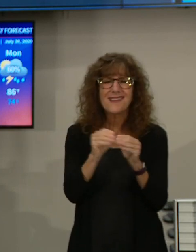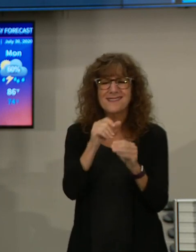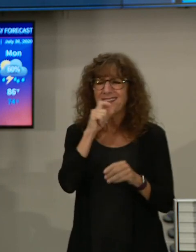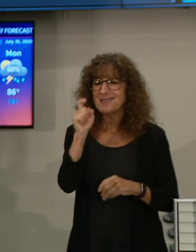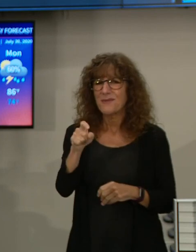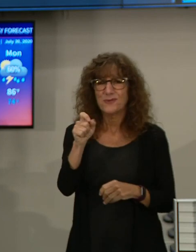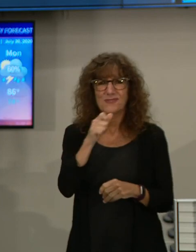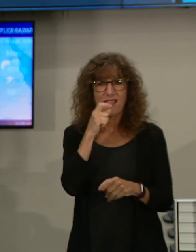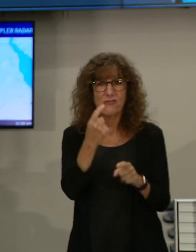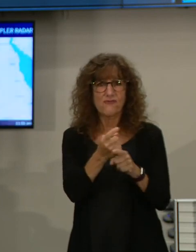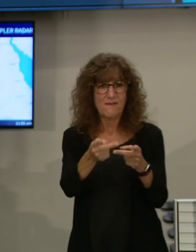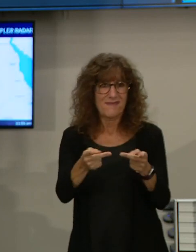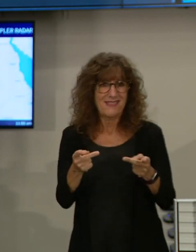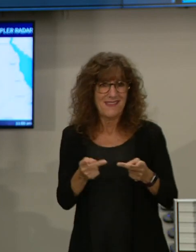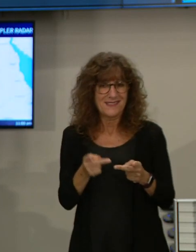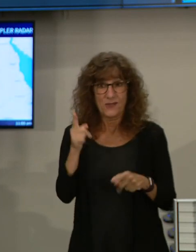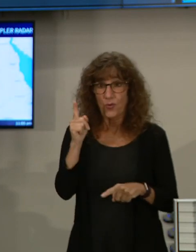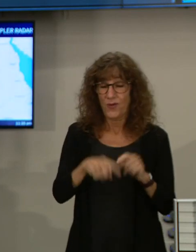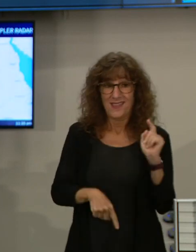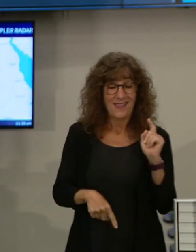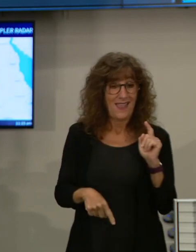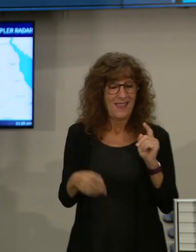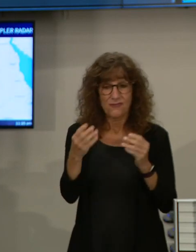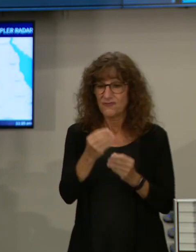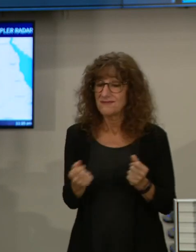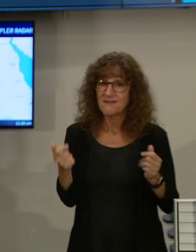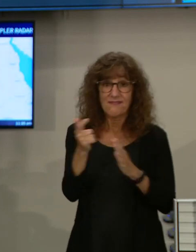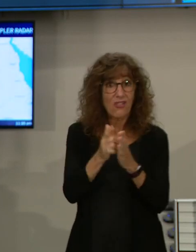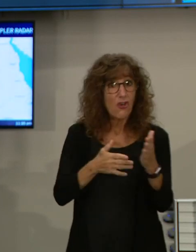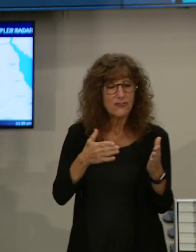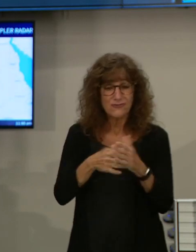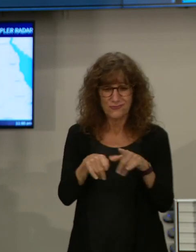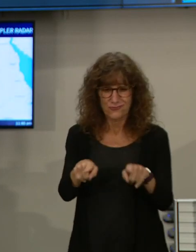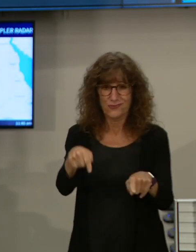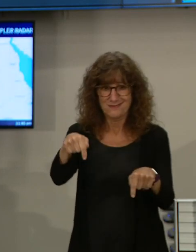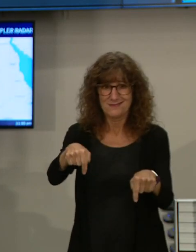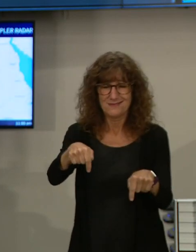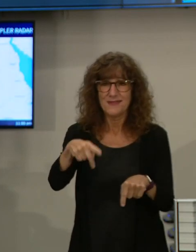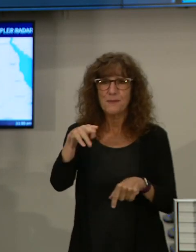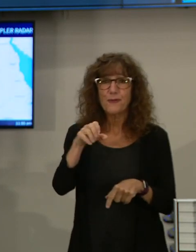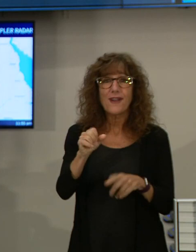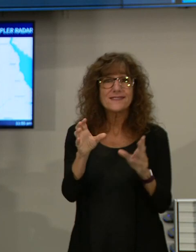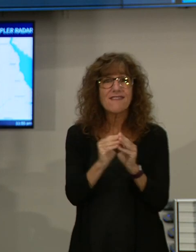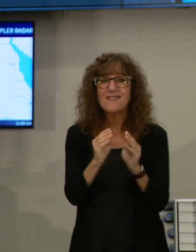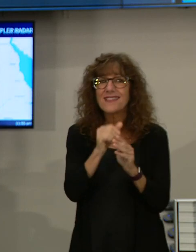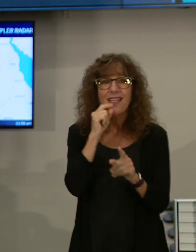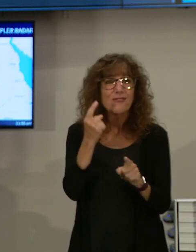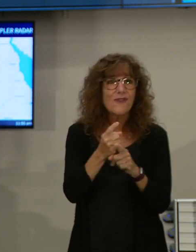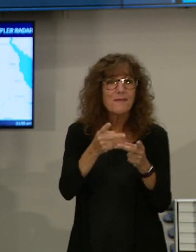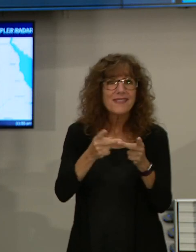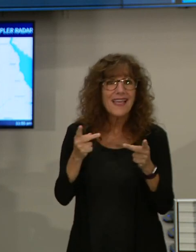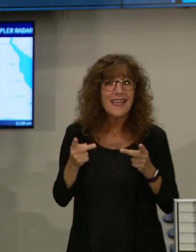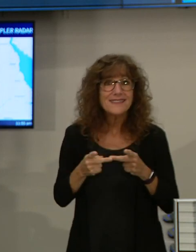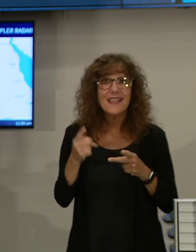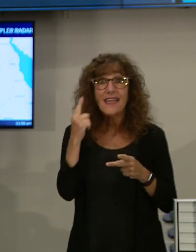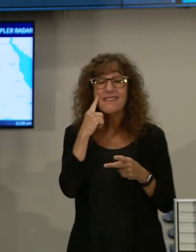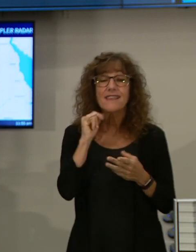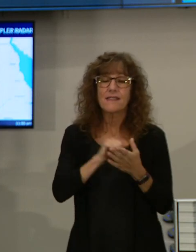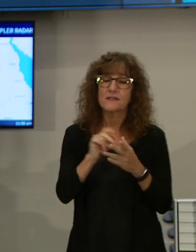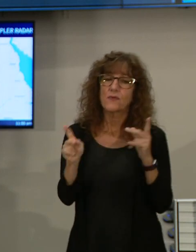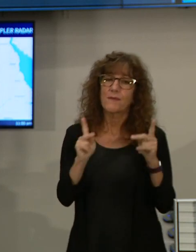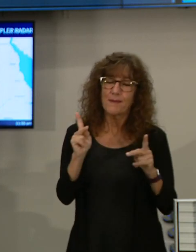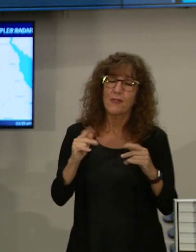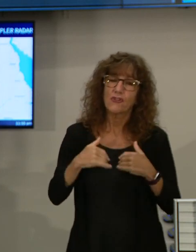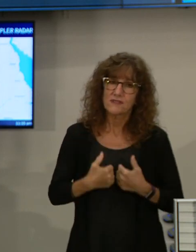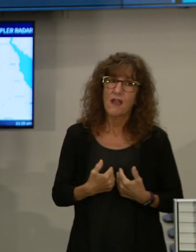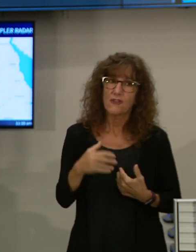the appropriate forum for it. We can't resolve lawsuits at press conferences. It's not the appropriate forum. And I think that's what the public is